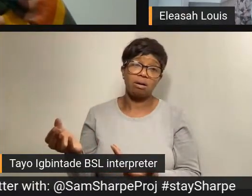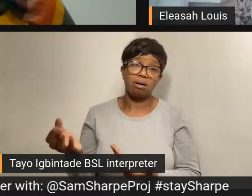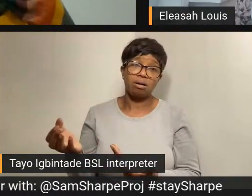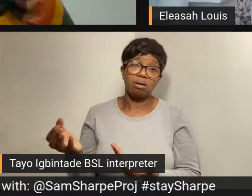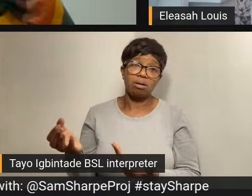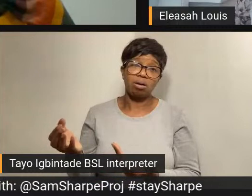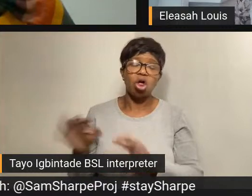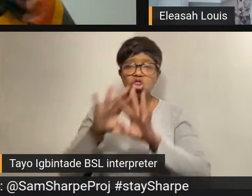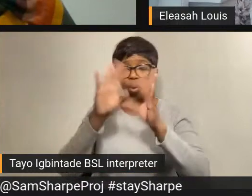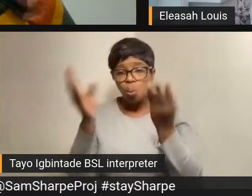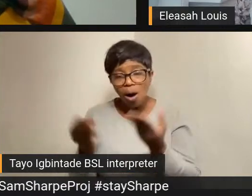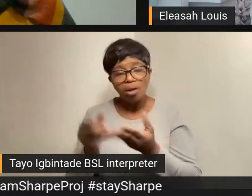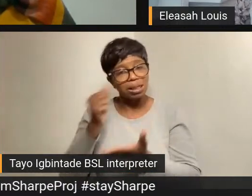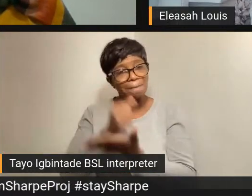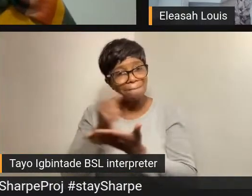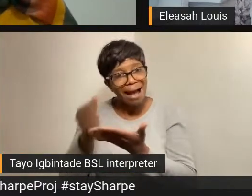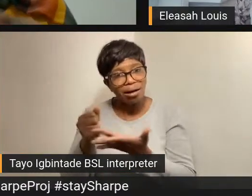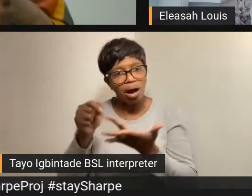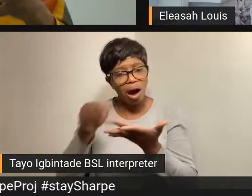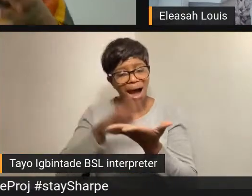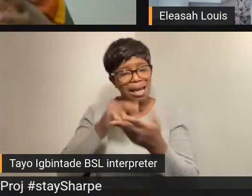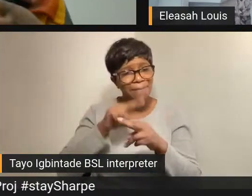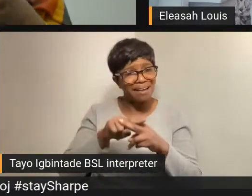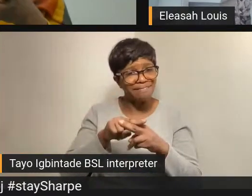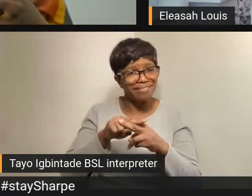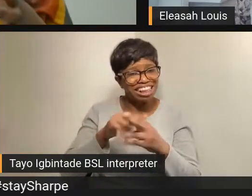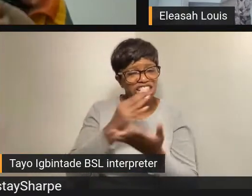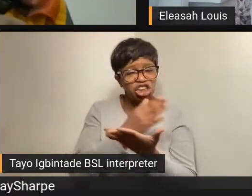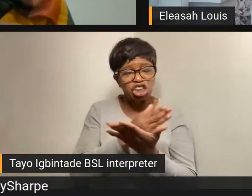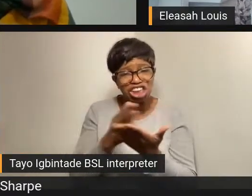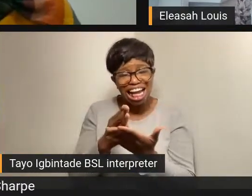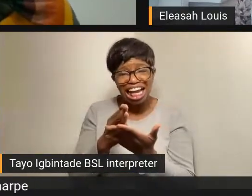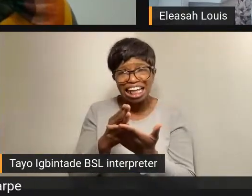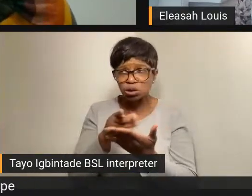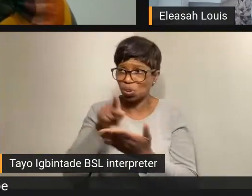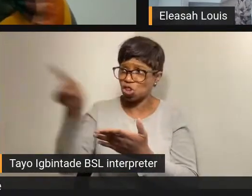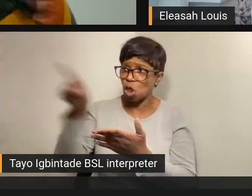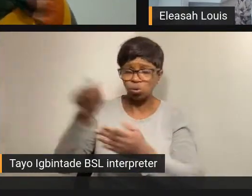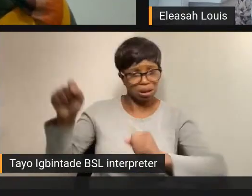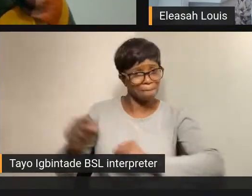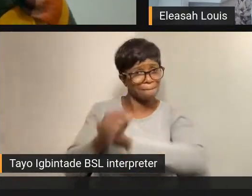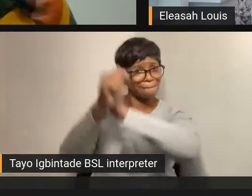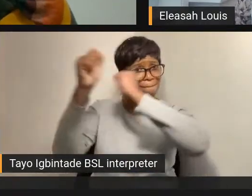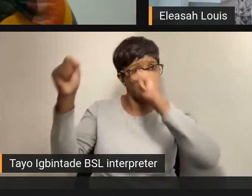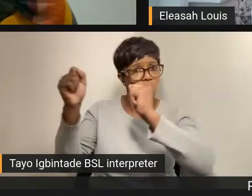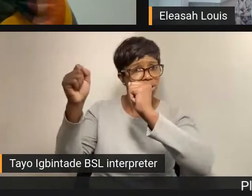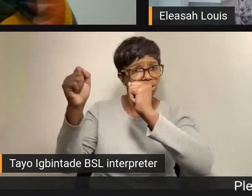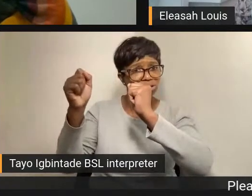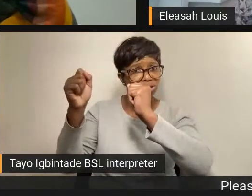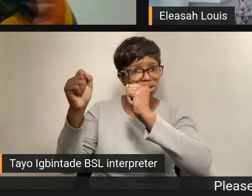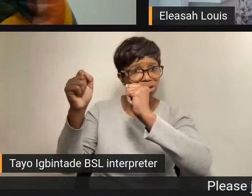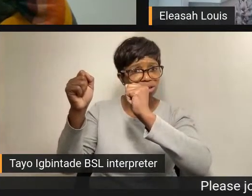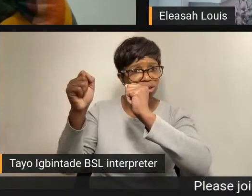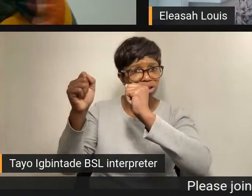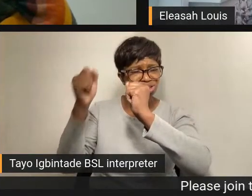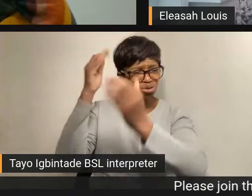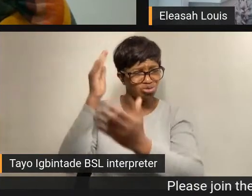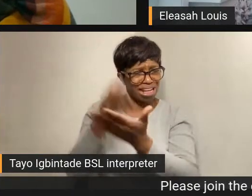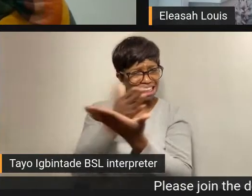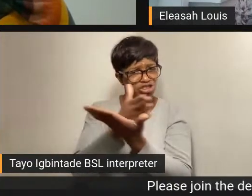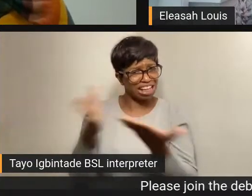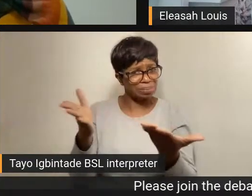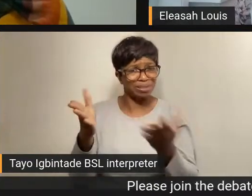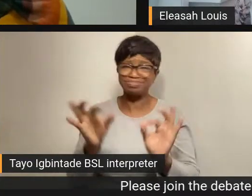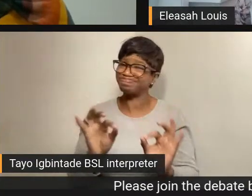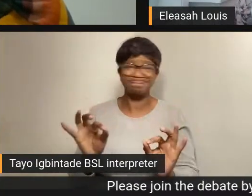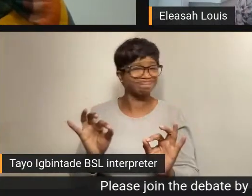Between the World Bank and IMF, it is shared between those powers, right? So actually, it's not really transparent.